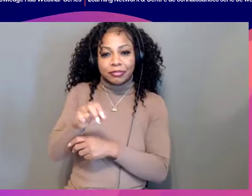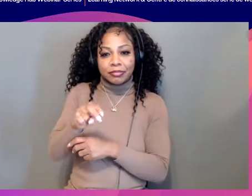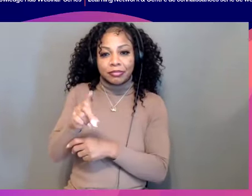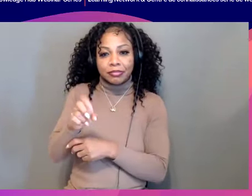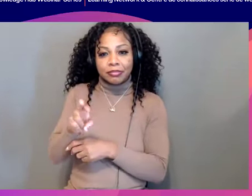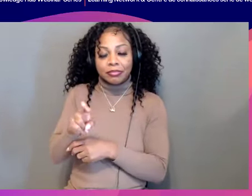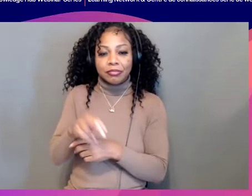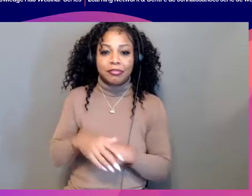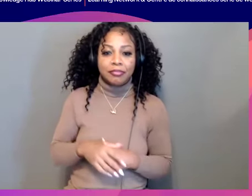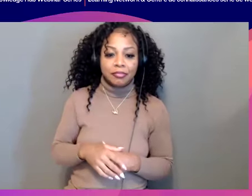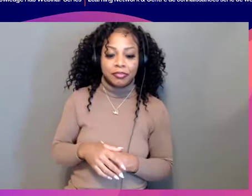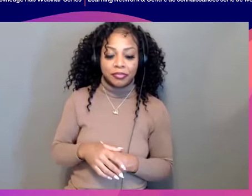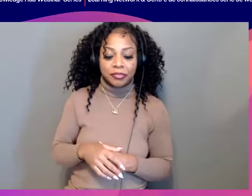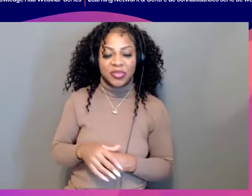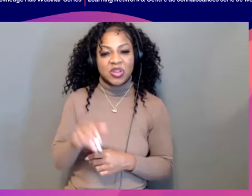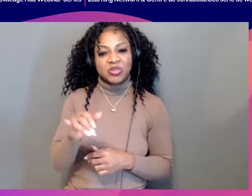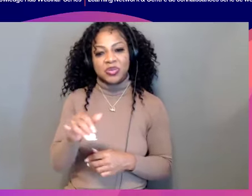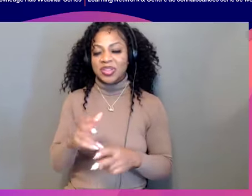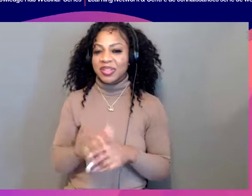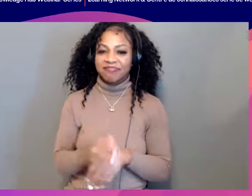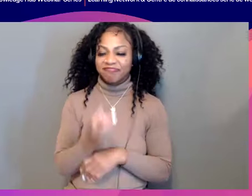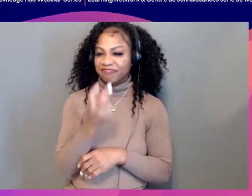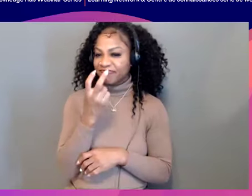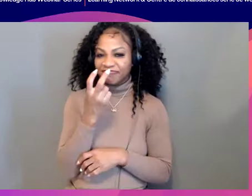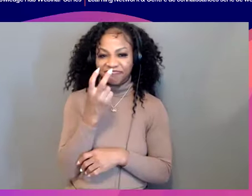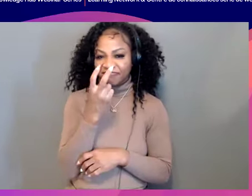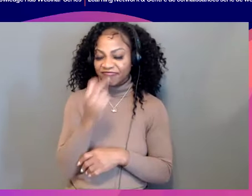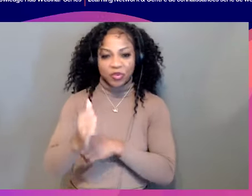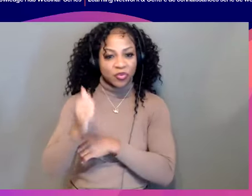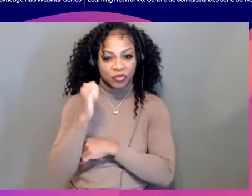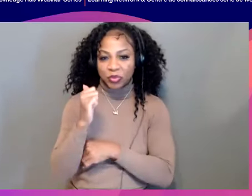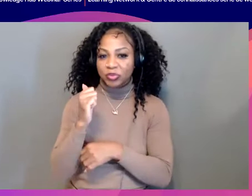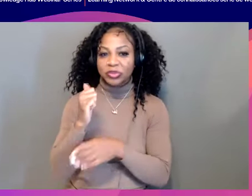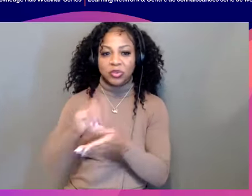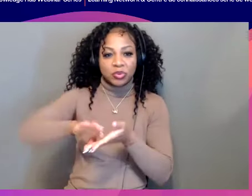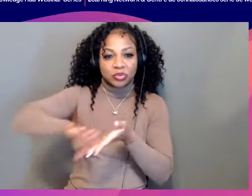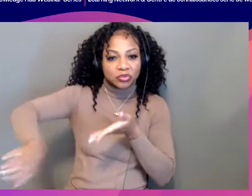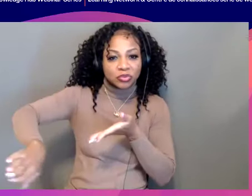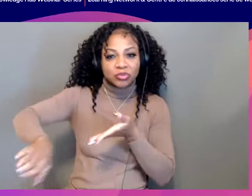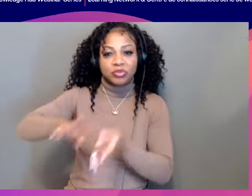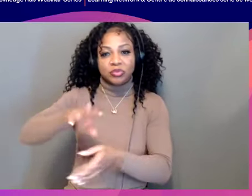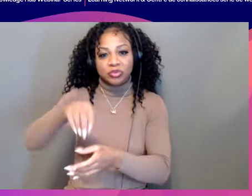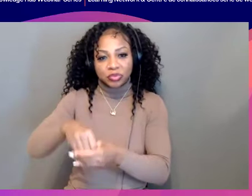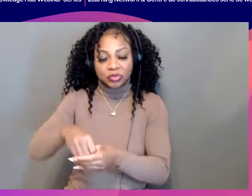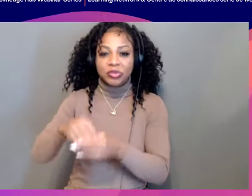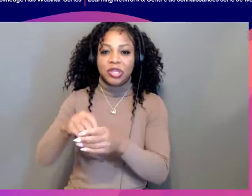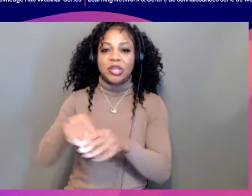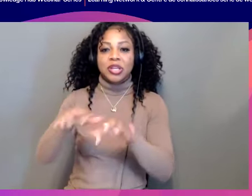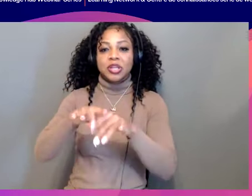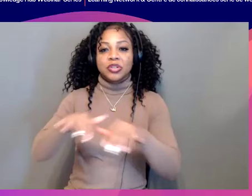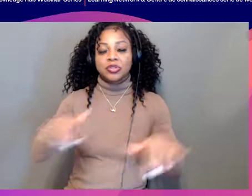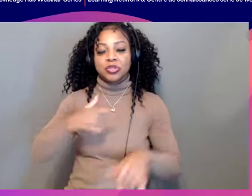And so this would be denying the existence of and excluding trans and non-binary and gender diverse